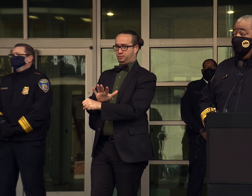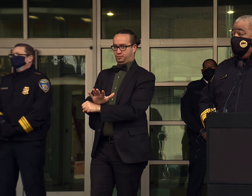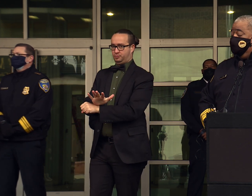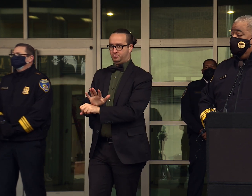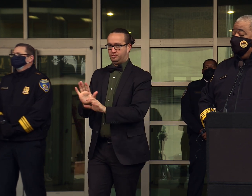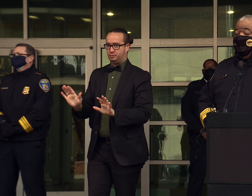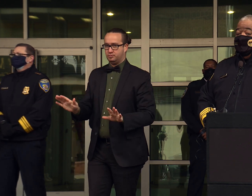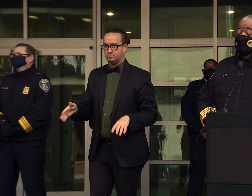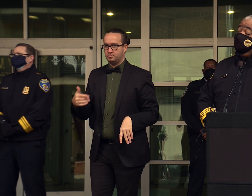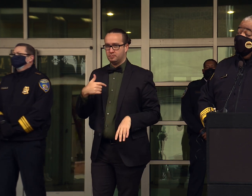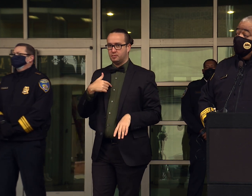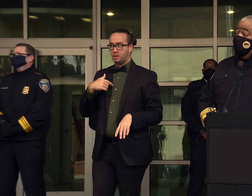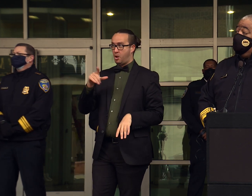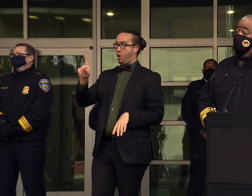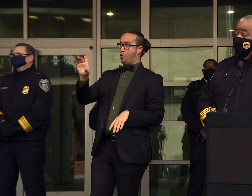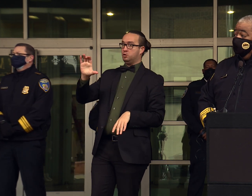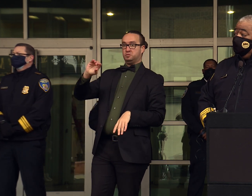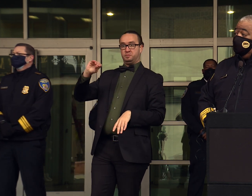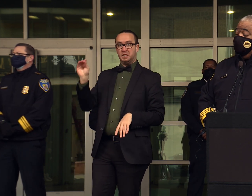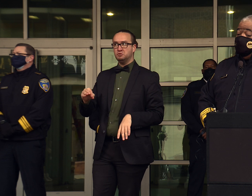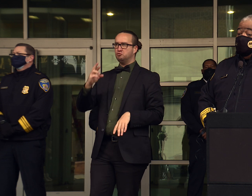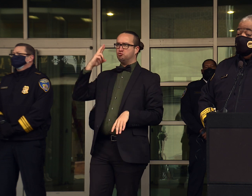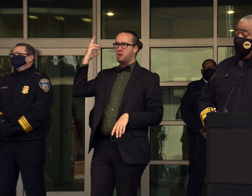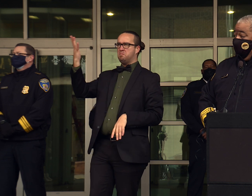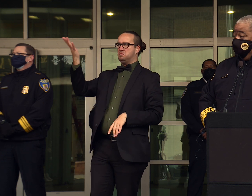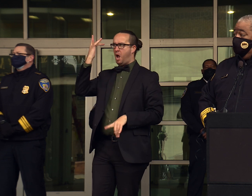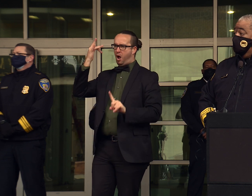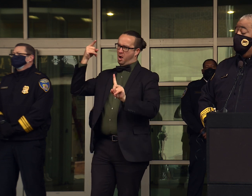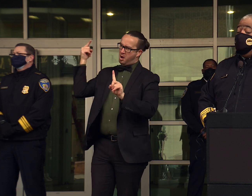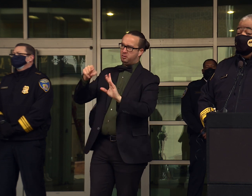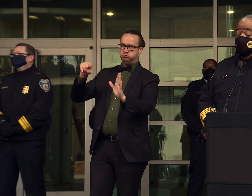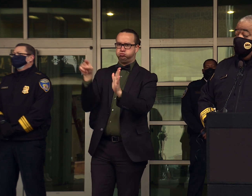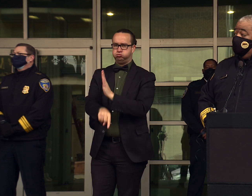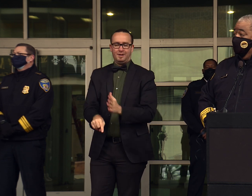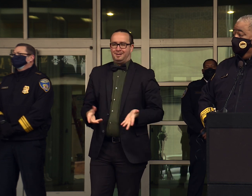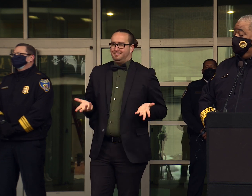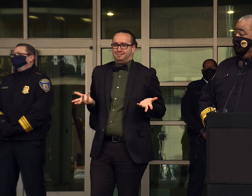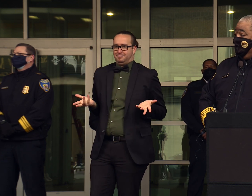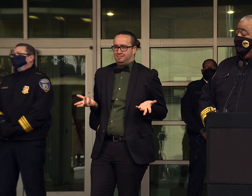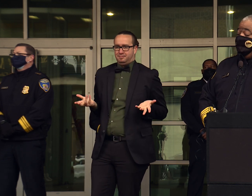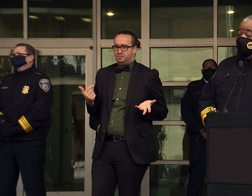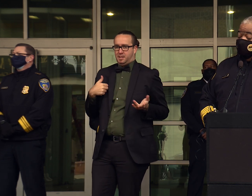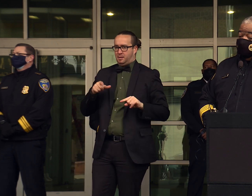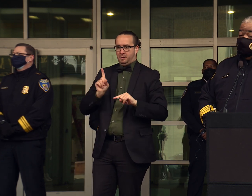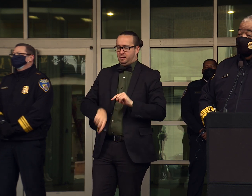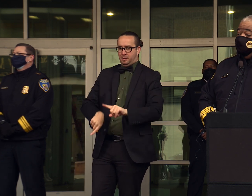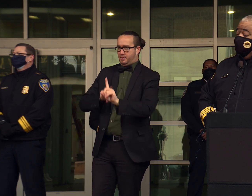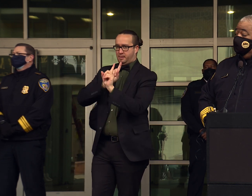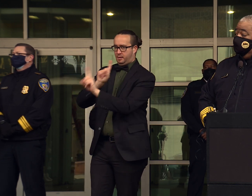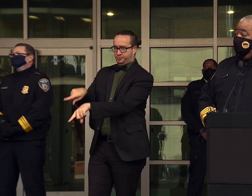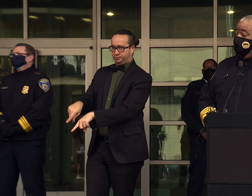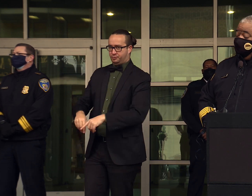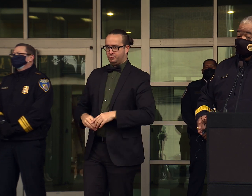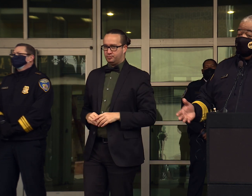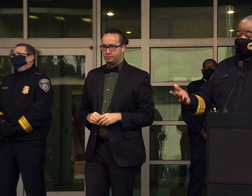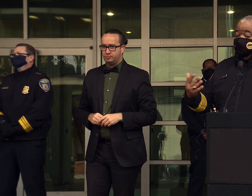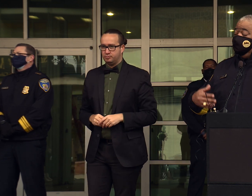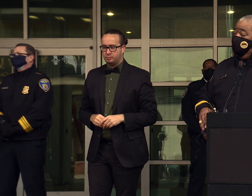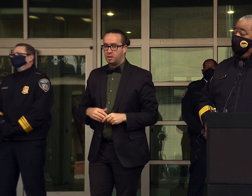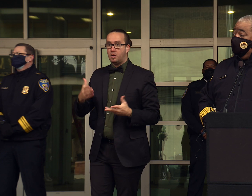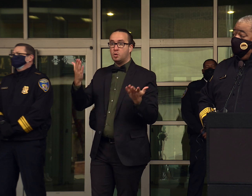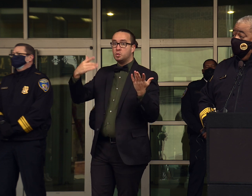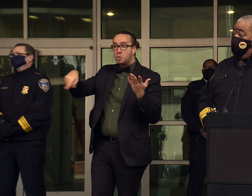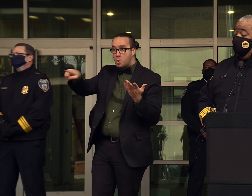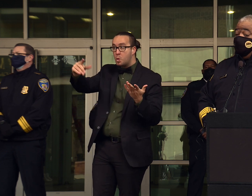What we're asking for is anyone who absolutely knows what happened or who has heard what happened to call us and give us that information. There's a lot